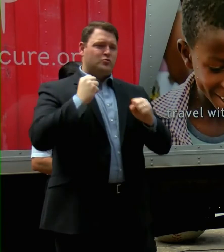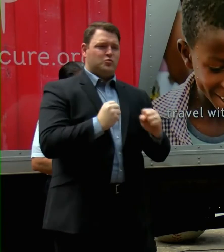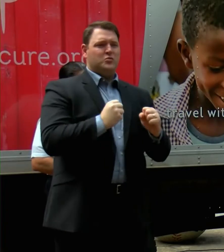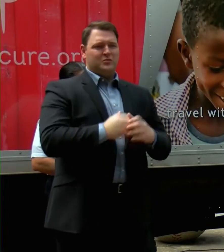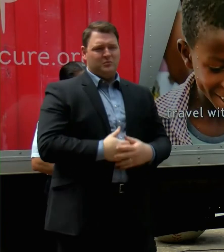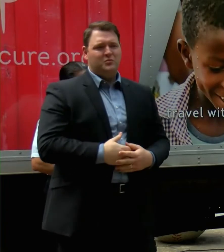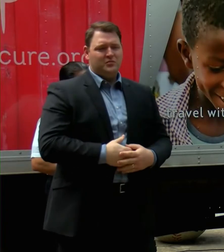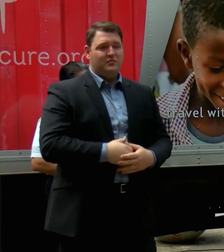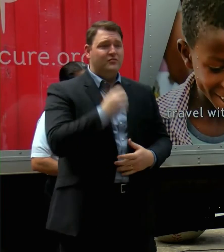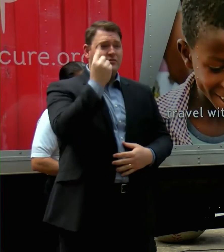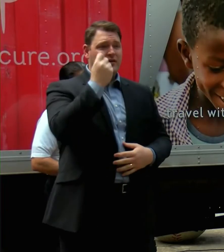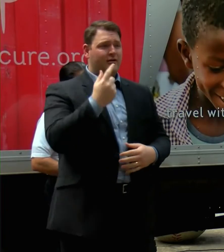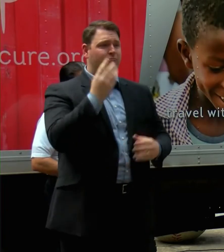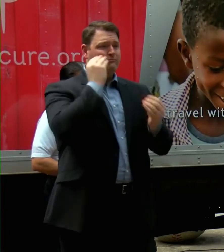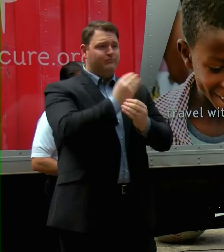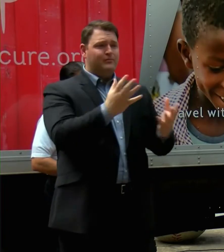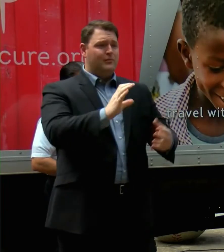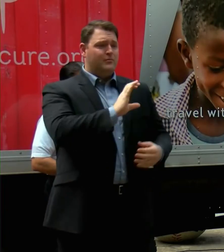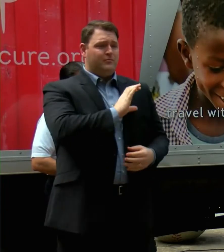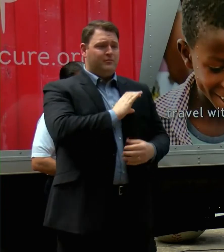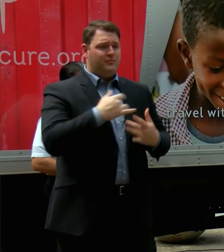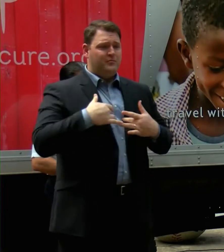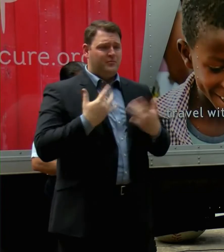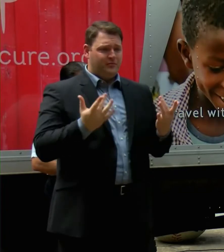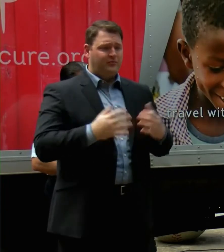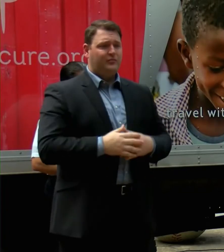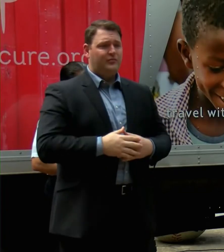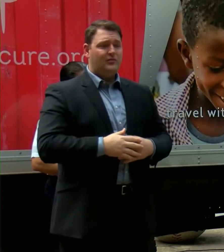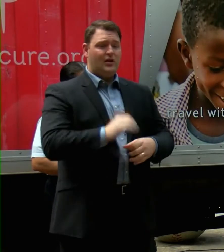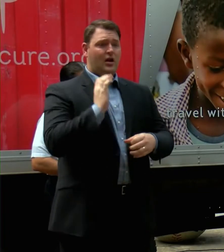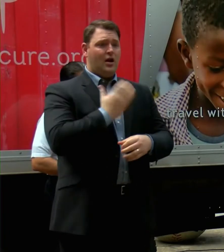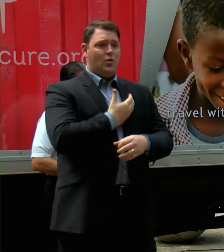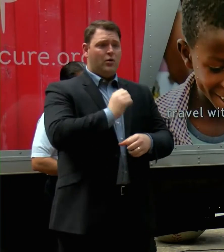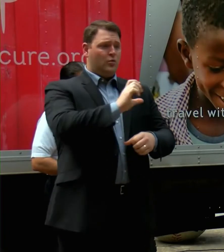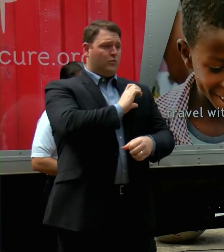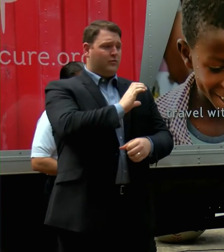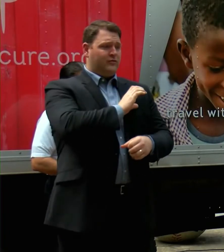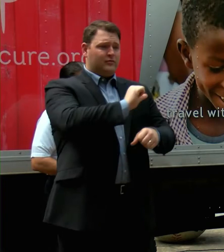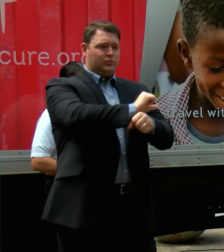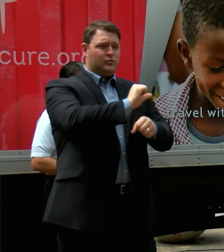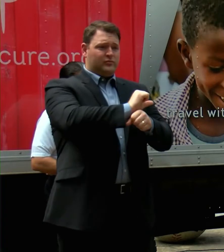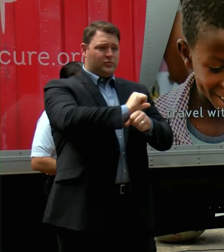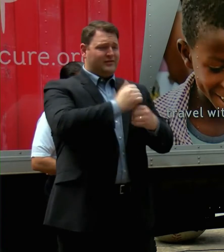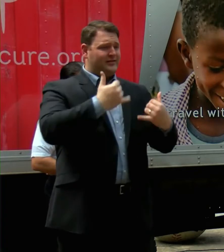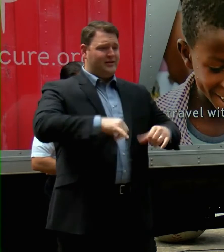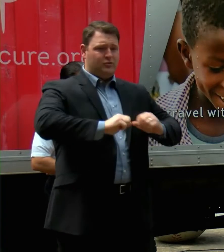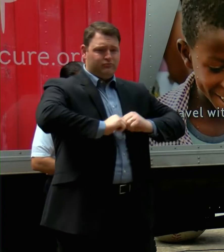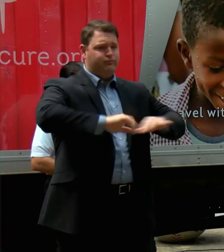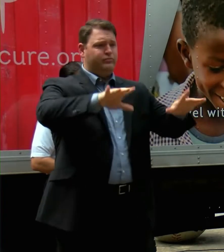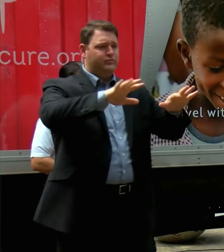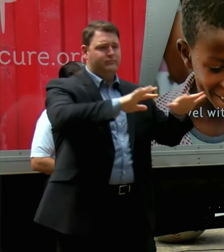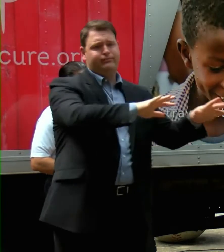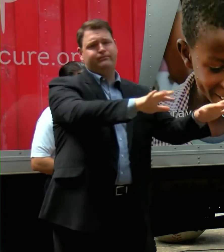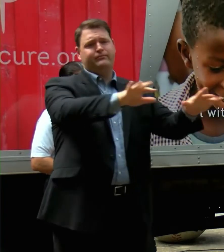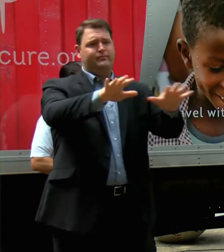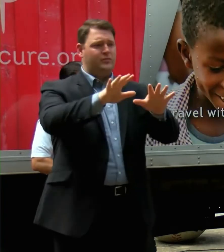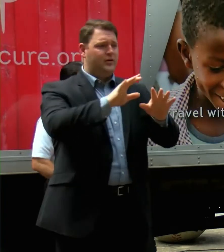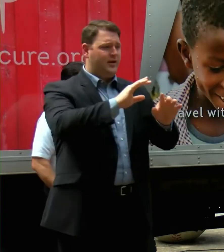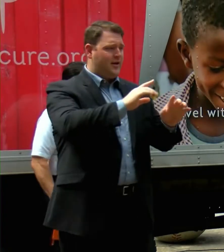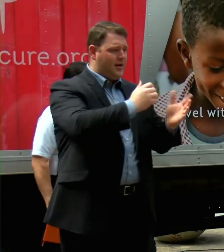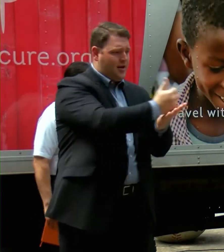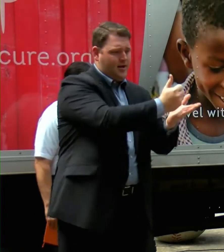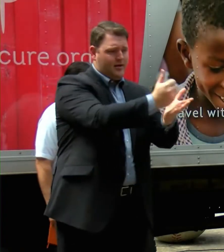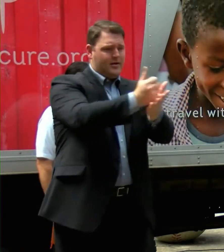let me tell you that our workforce is still strong, and our workforce is still out there every single day working hard and answering calls for service